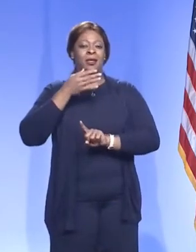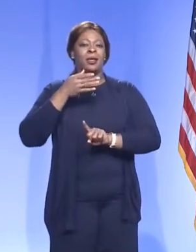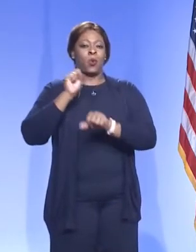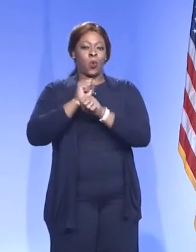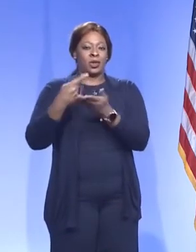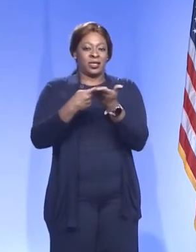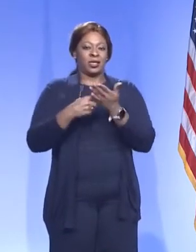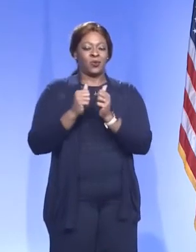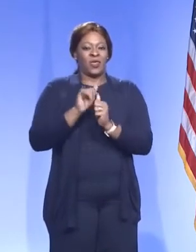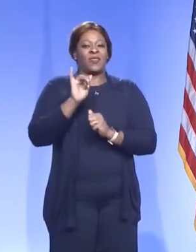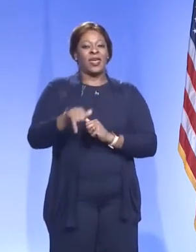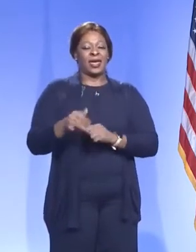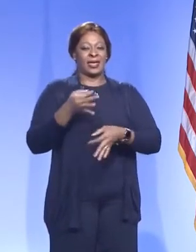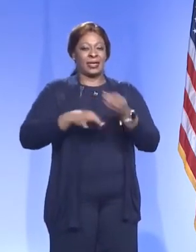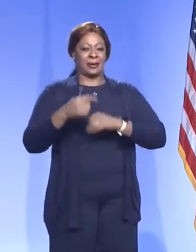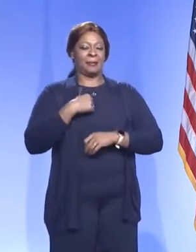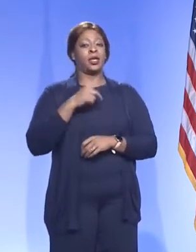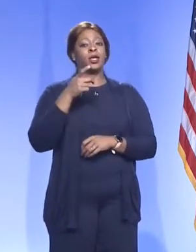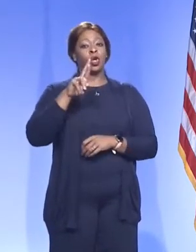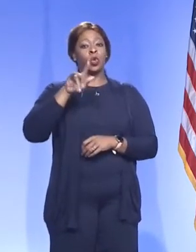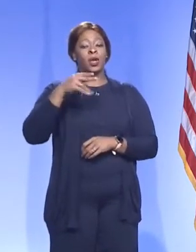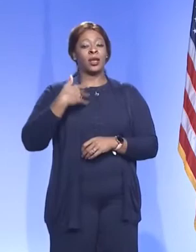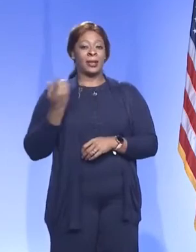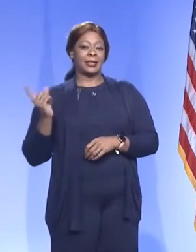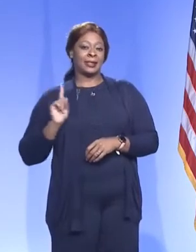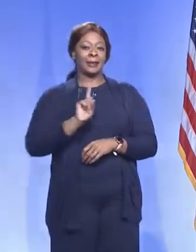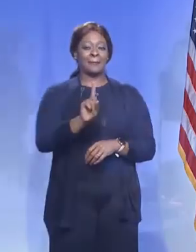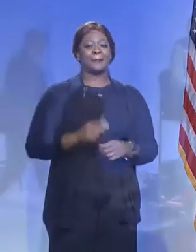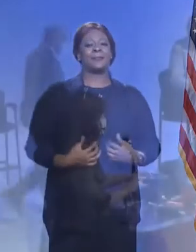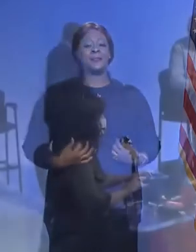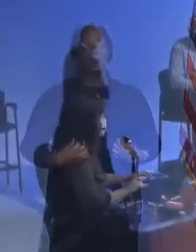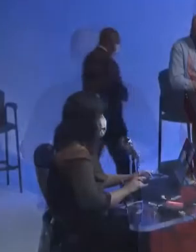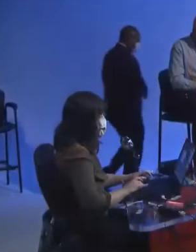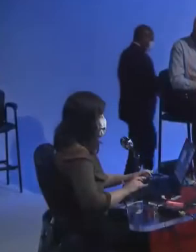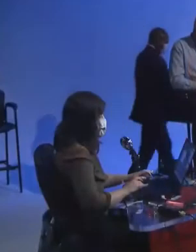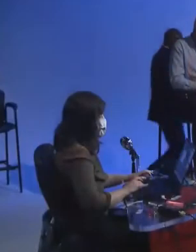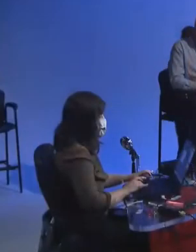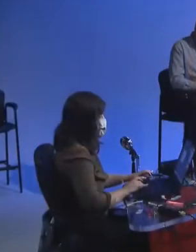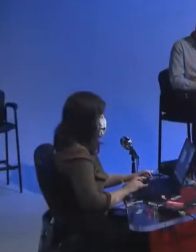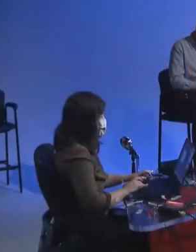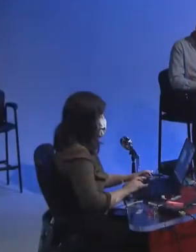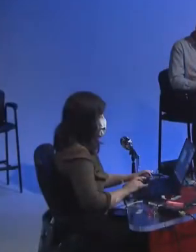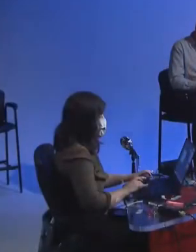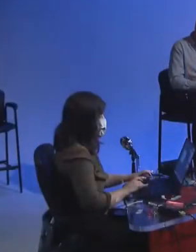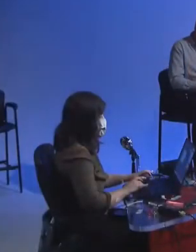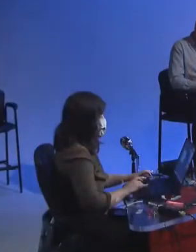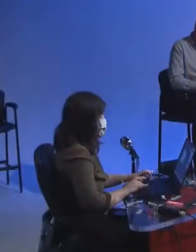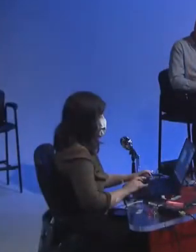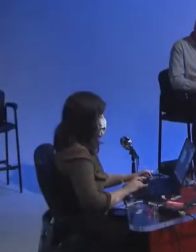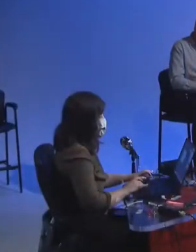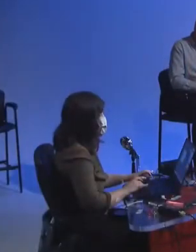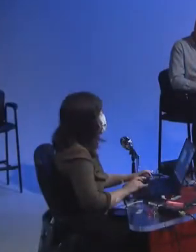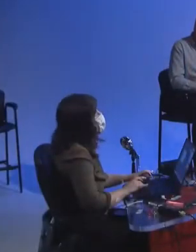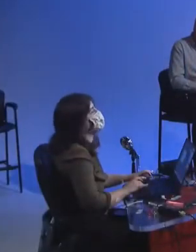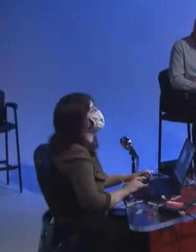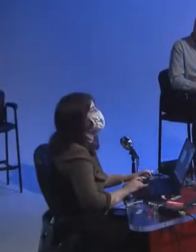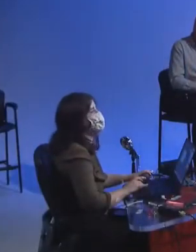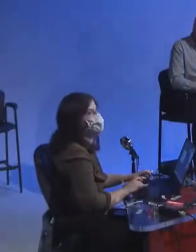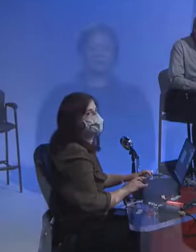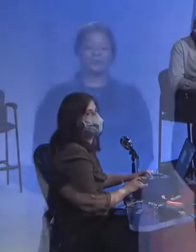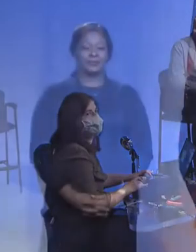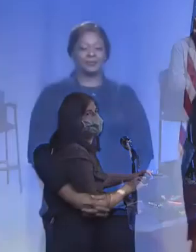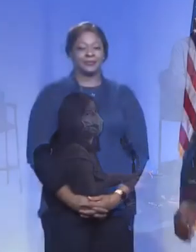conversations. Can you all talk about any conversations that you've had with Shelby County schools about trying to return to athletics as some other